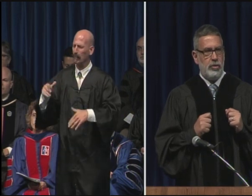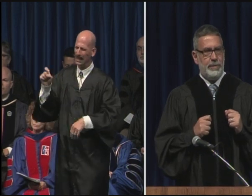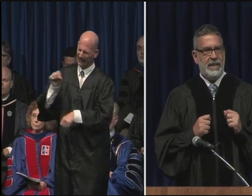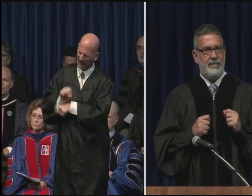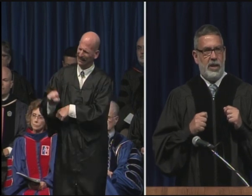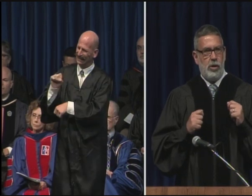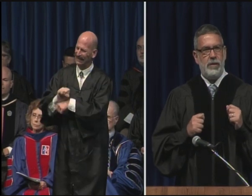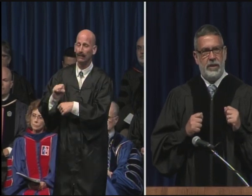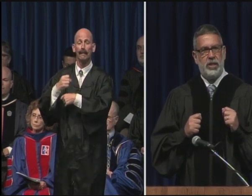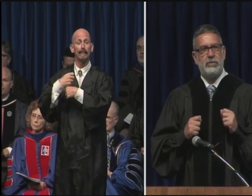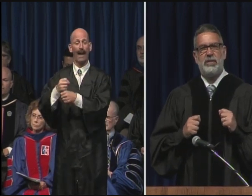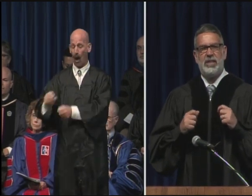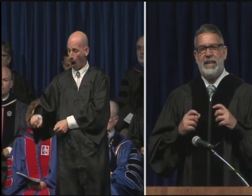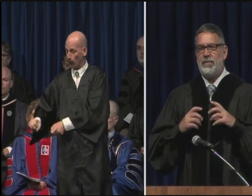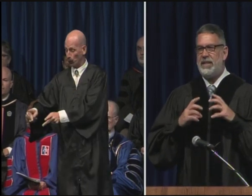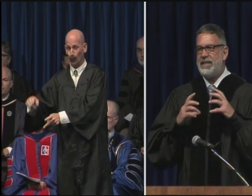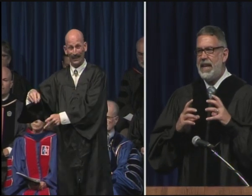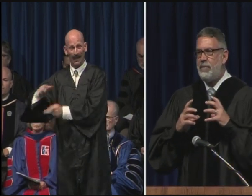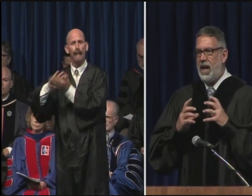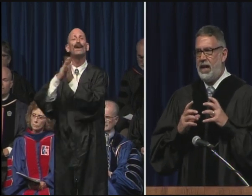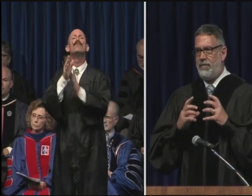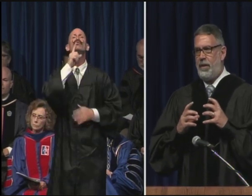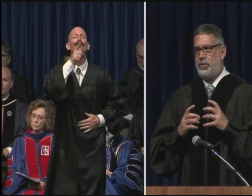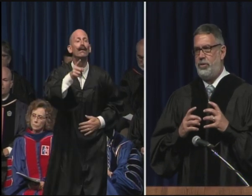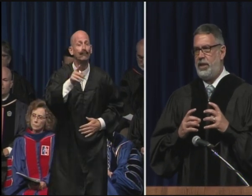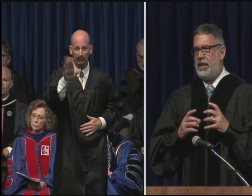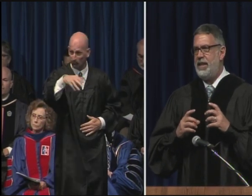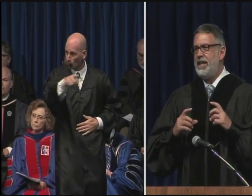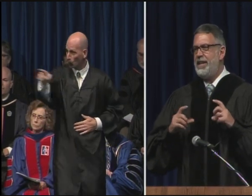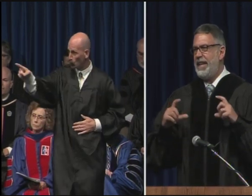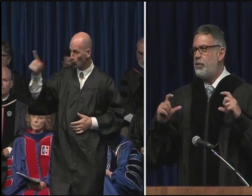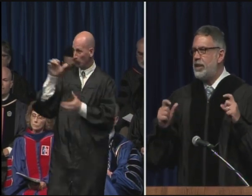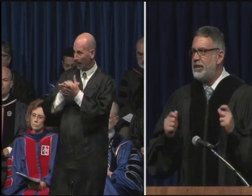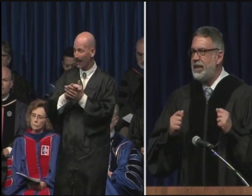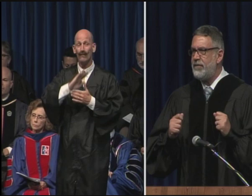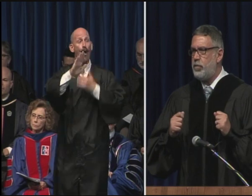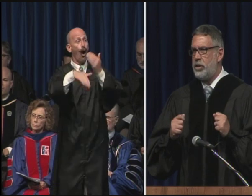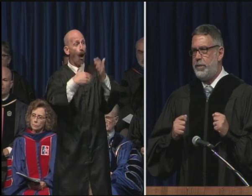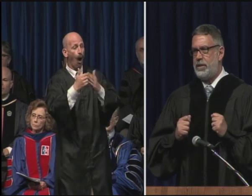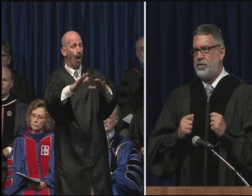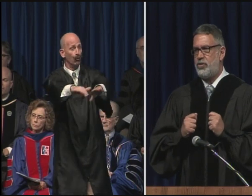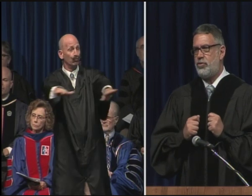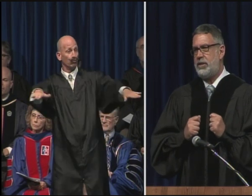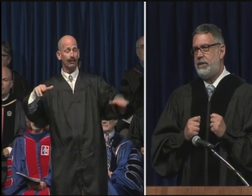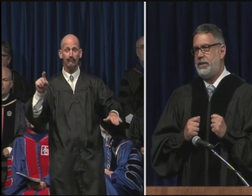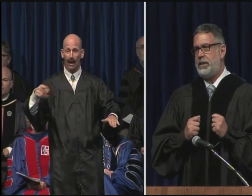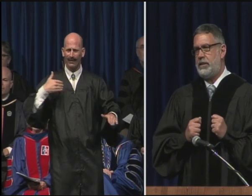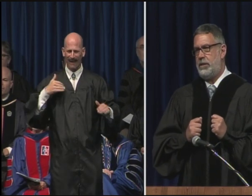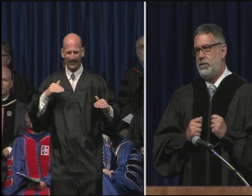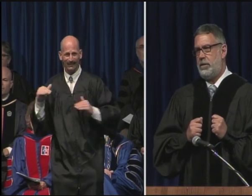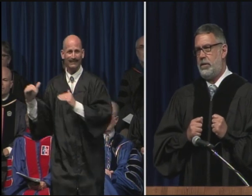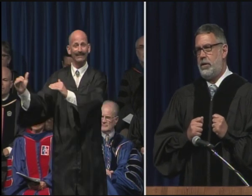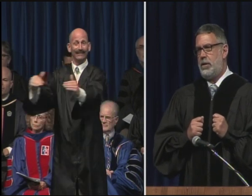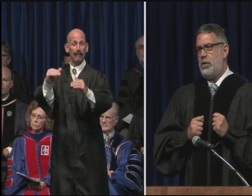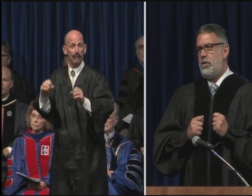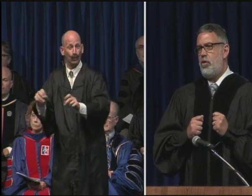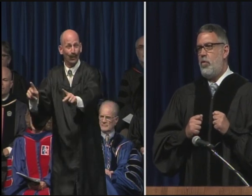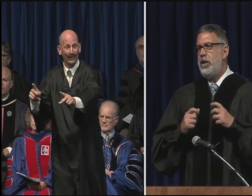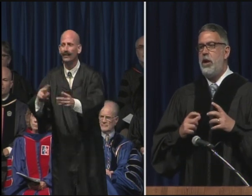believe that all of our children deserve the same kind of opportunity, then our collective work becomes extraordinarily clear. We know that